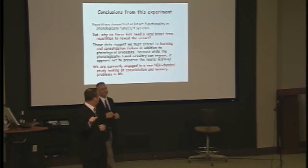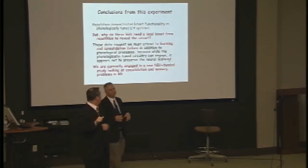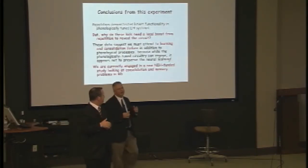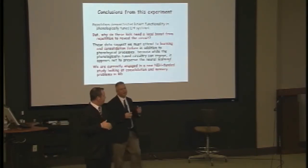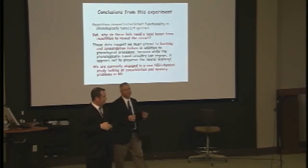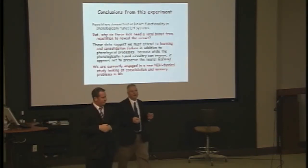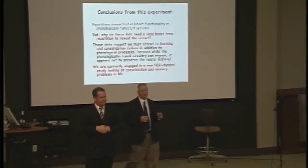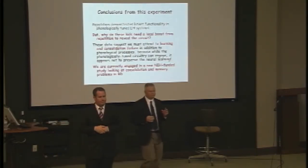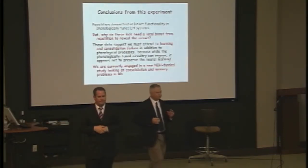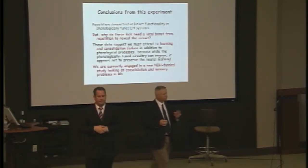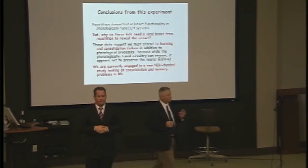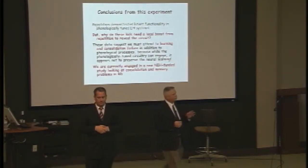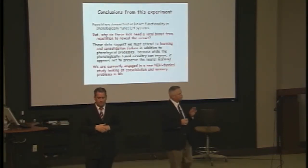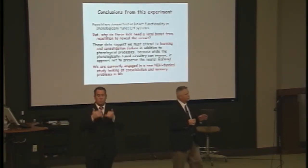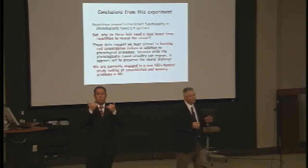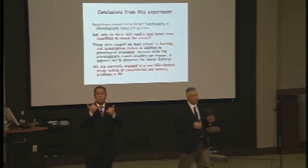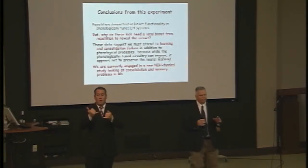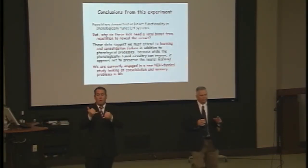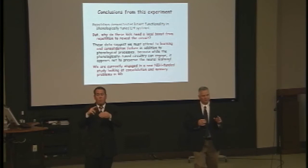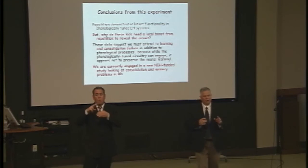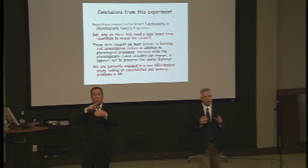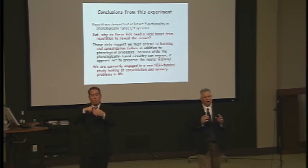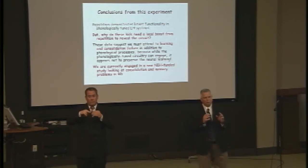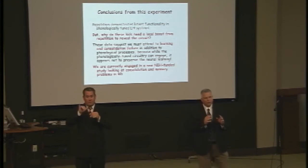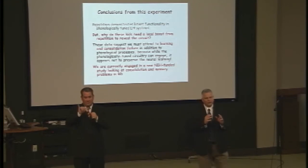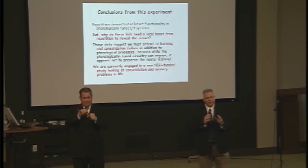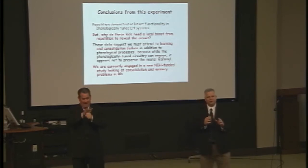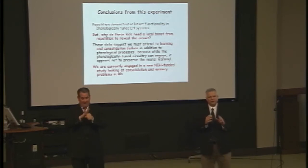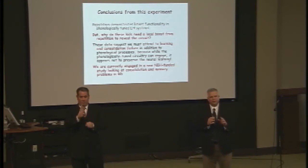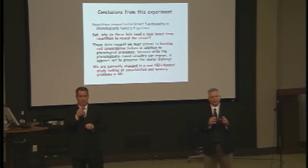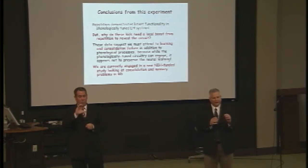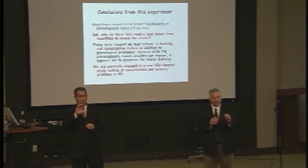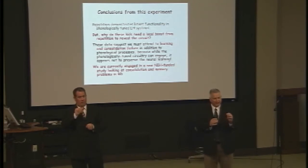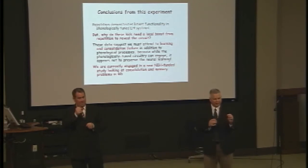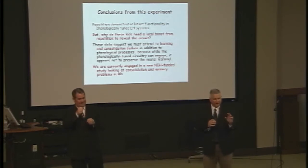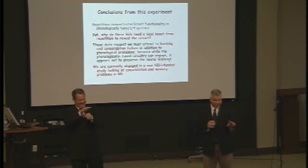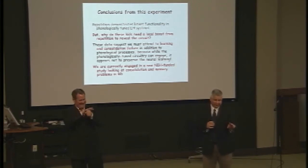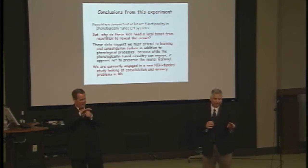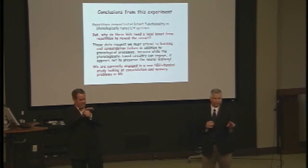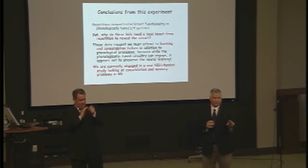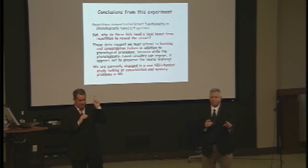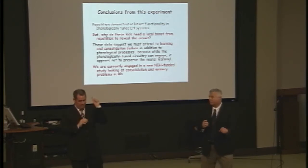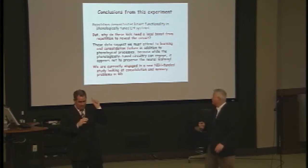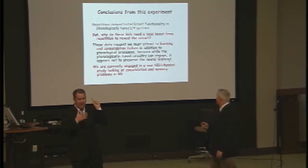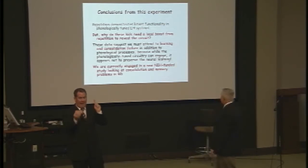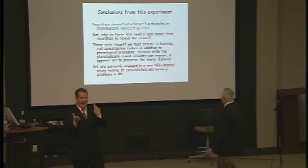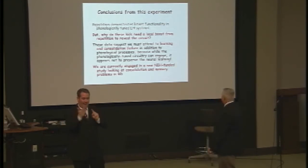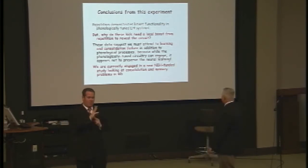this study imply, and why am I torturing you with it now? What it tells us is that A,